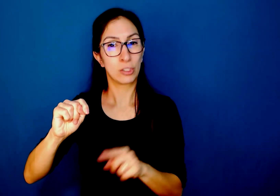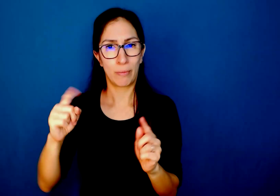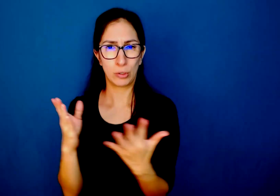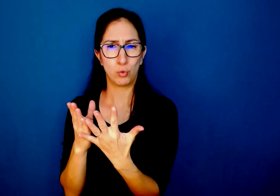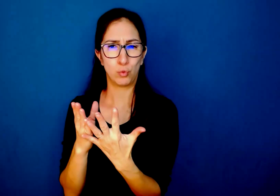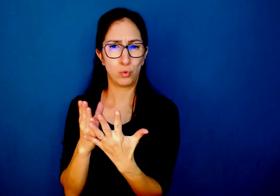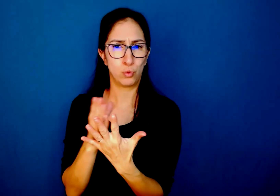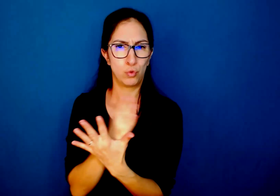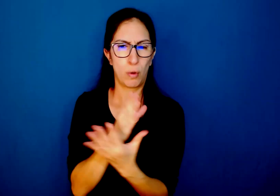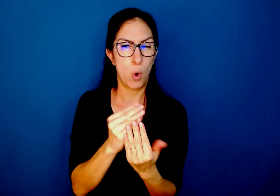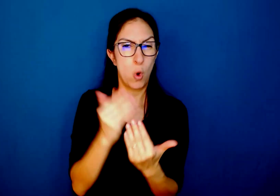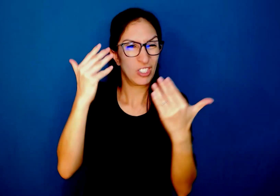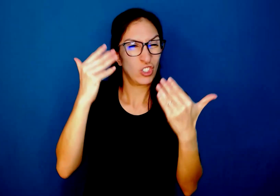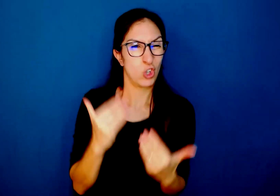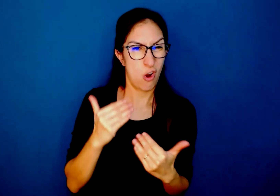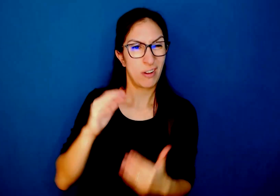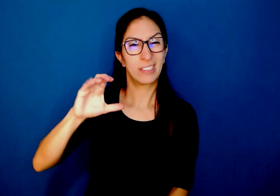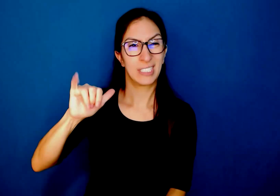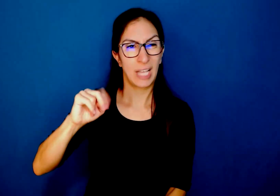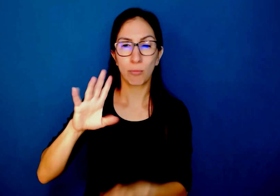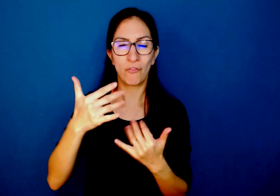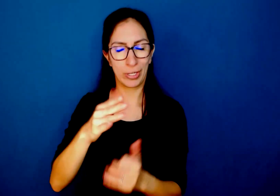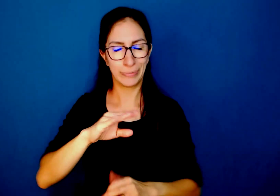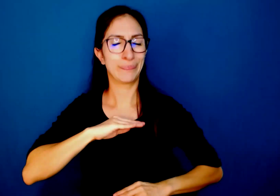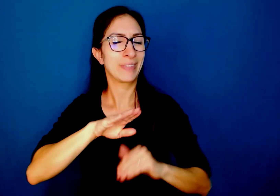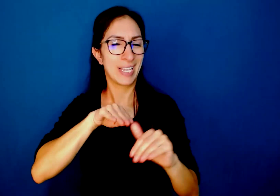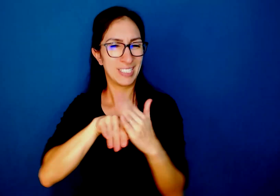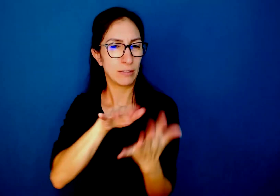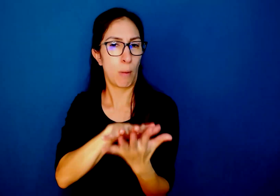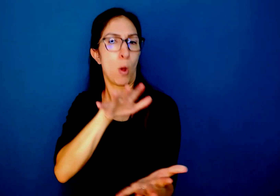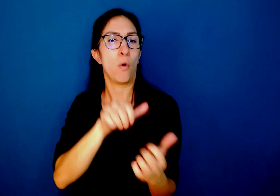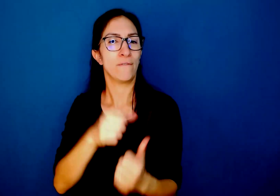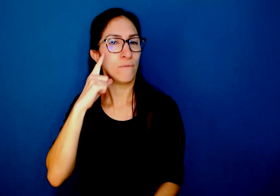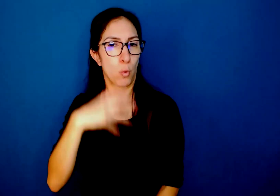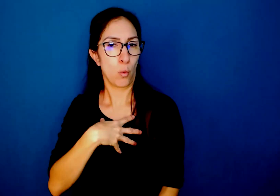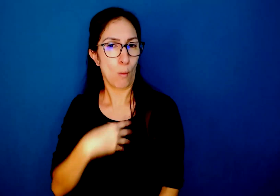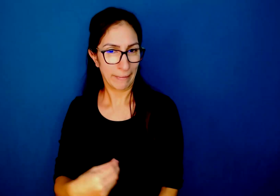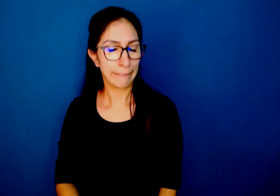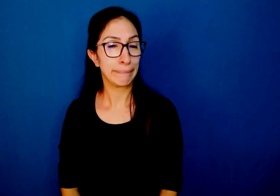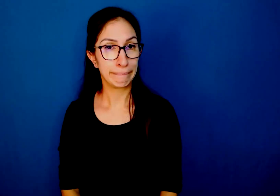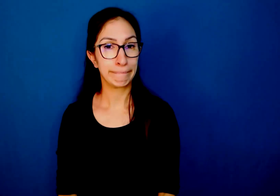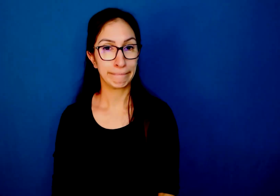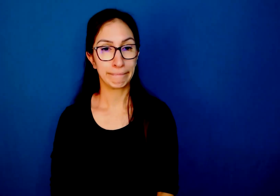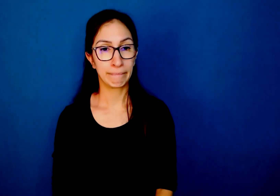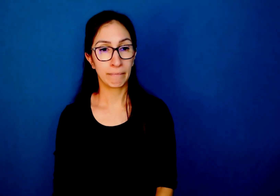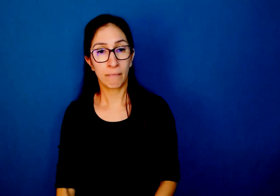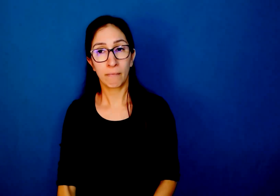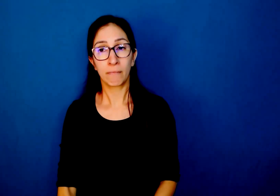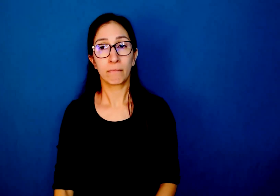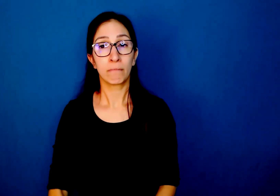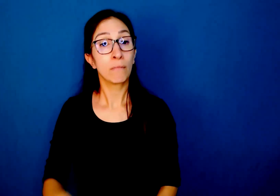cyan provides accessible contrast against white. Of course, the other thing that you can do